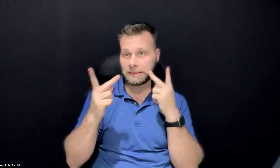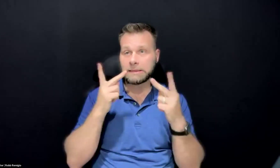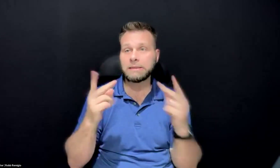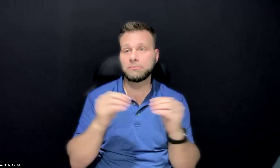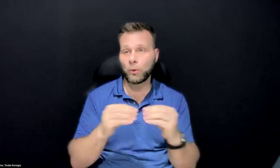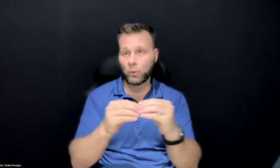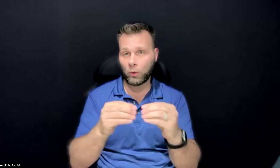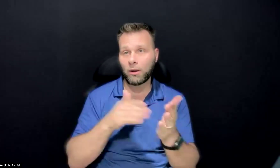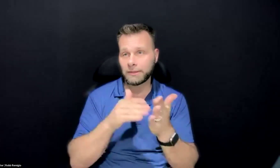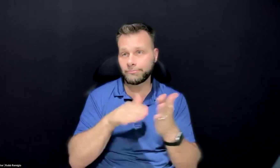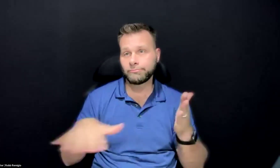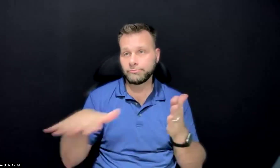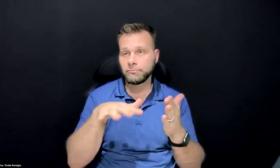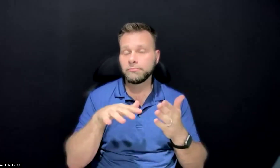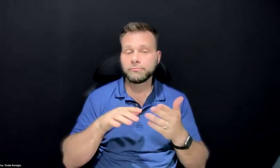frequently.